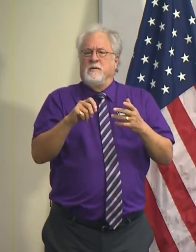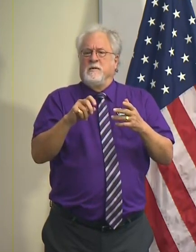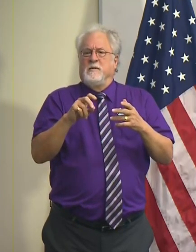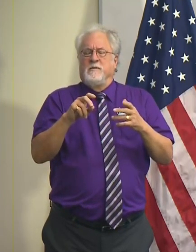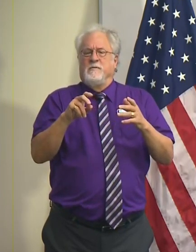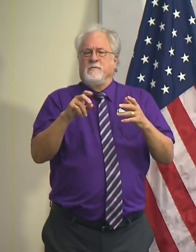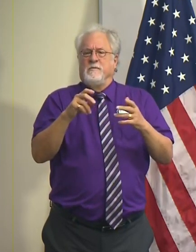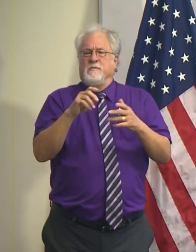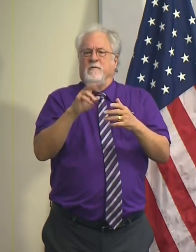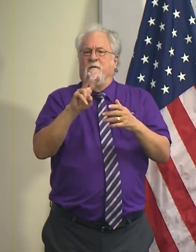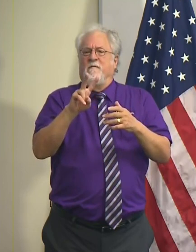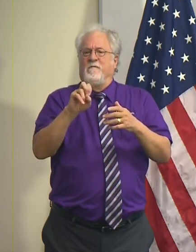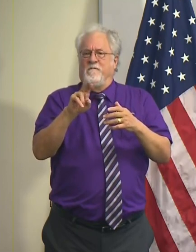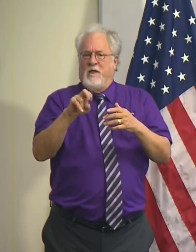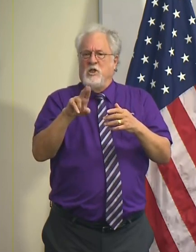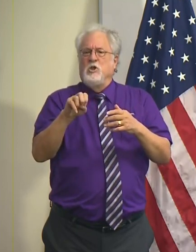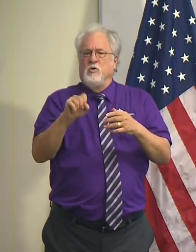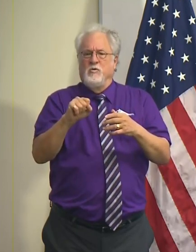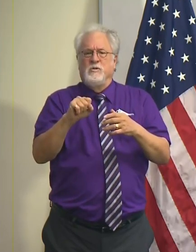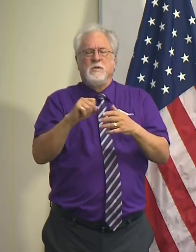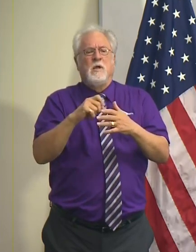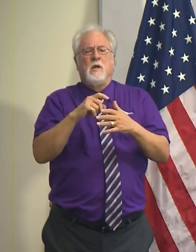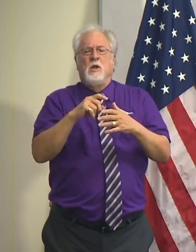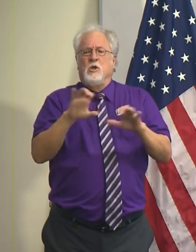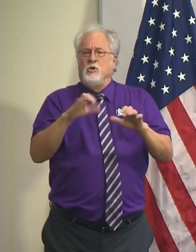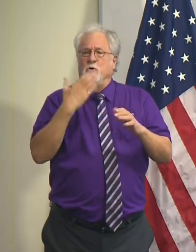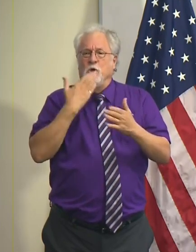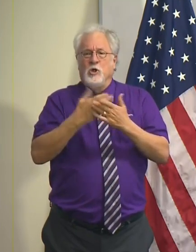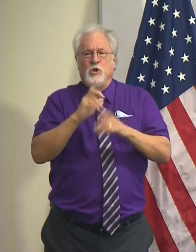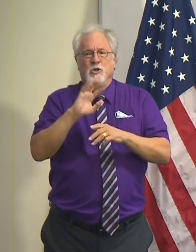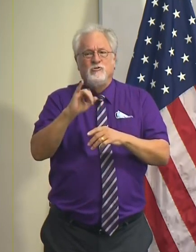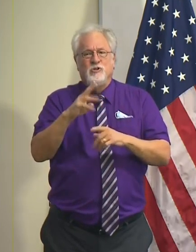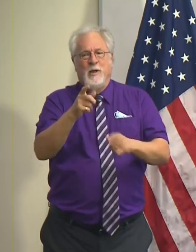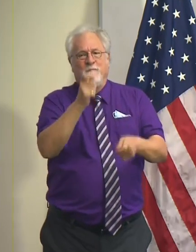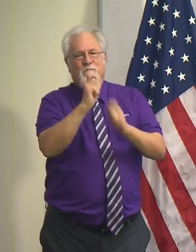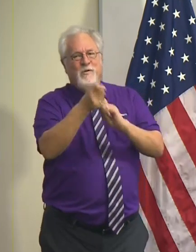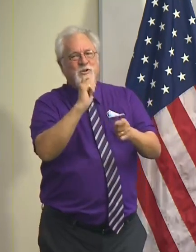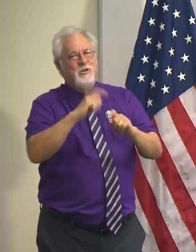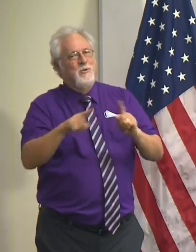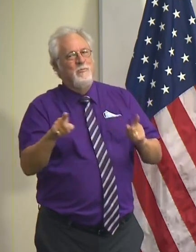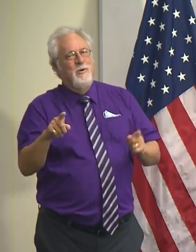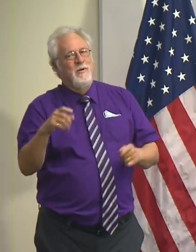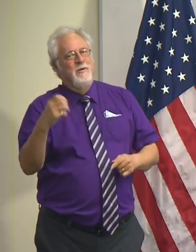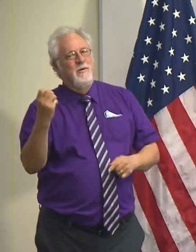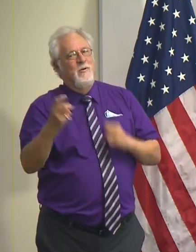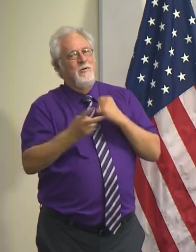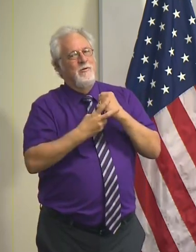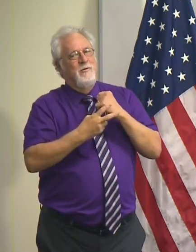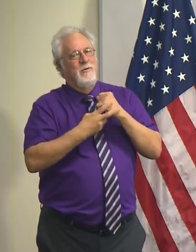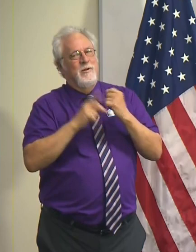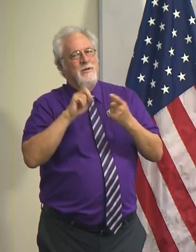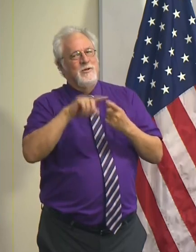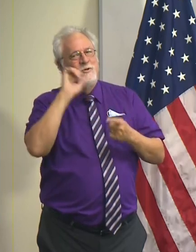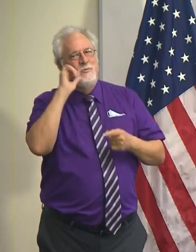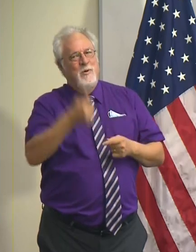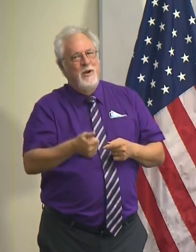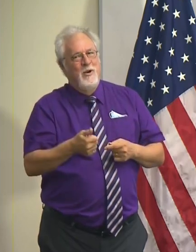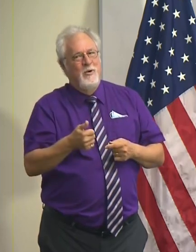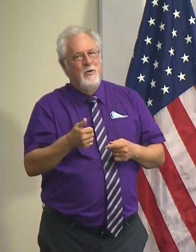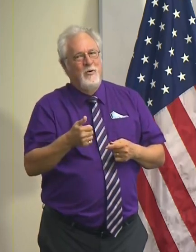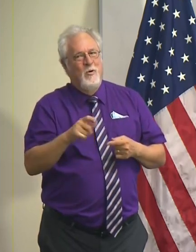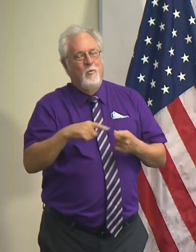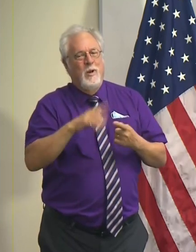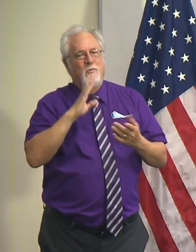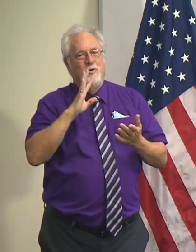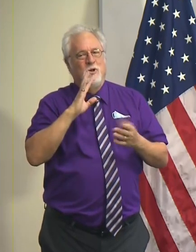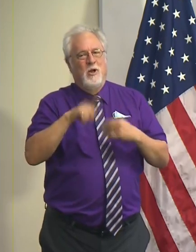you know, you're doing a good job fishing, but I'm gonna really reserve till tomorrow when we talk